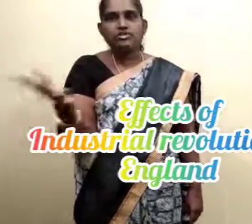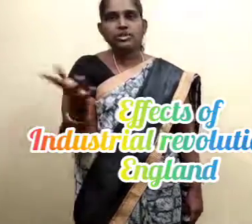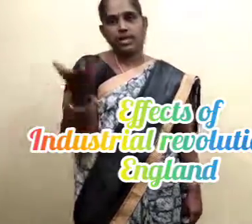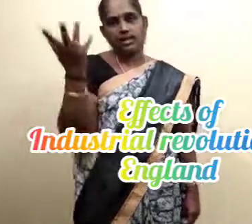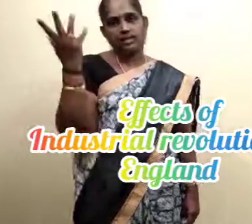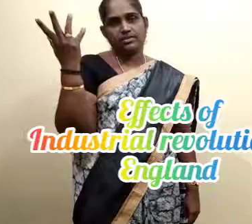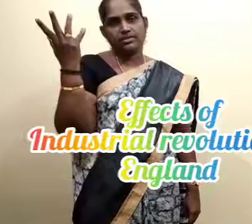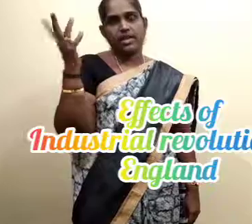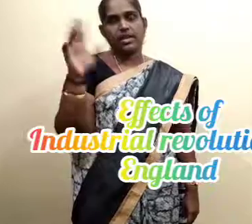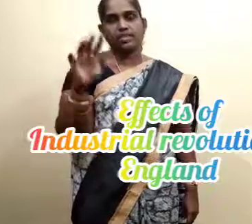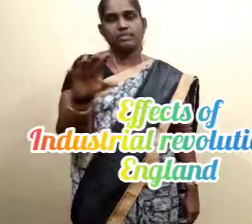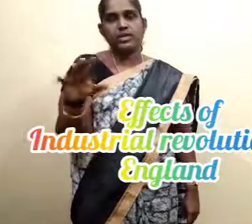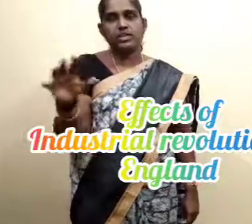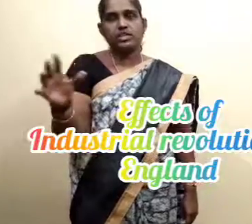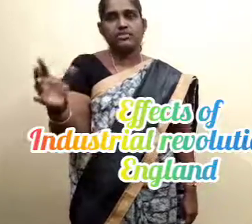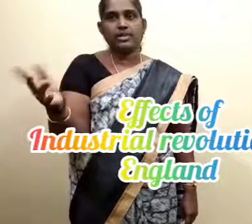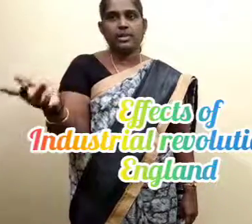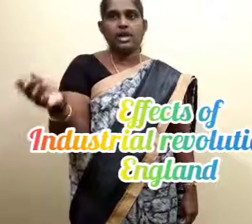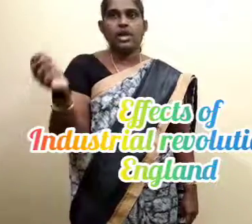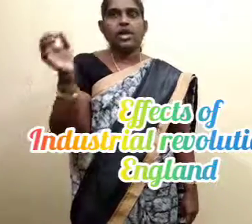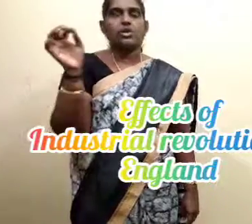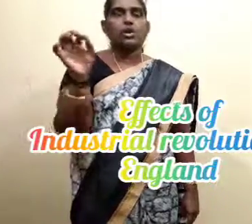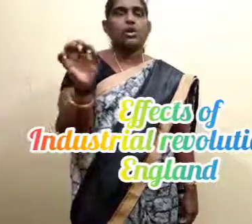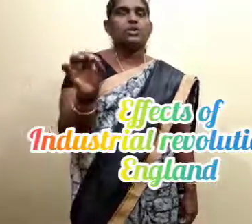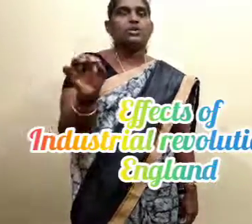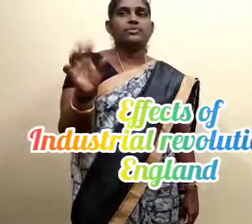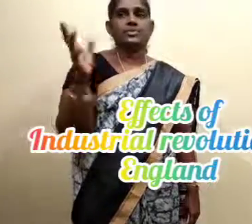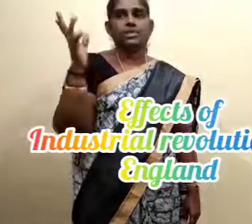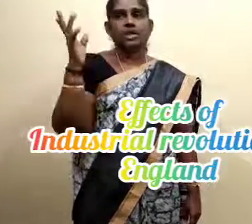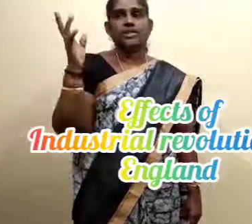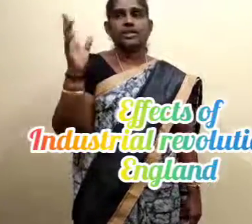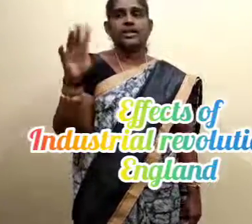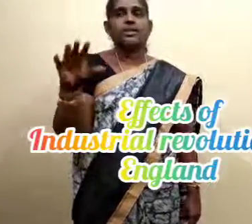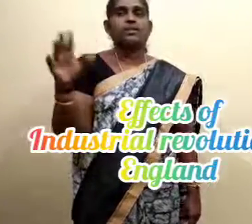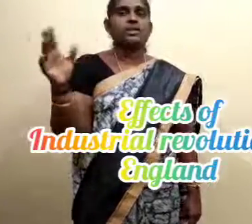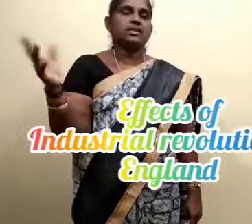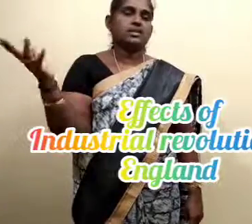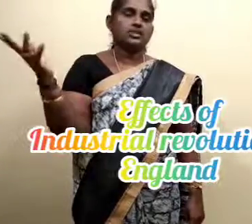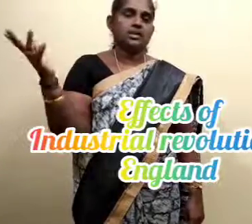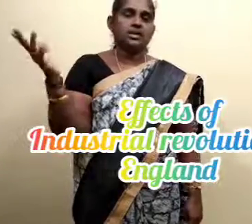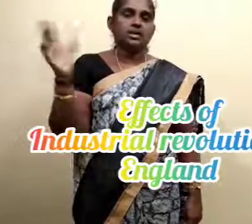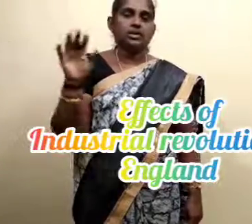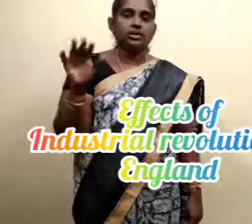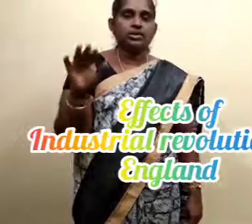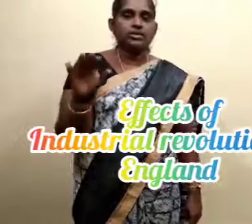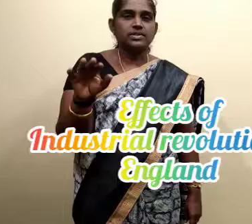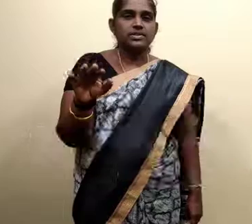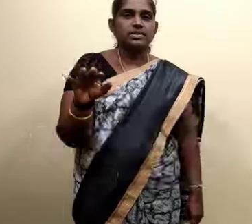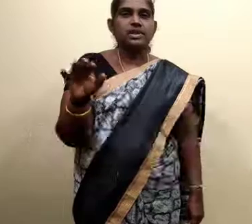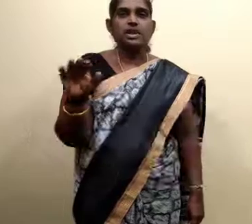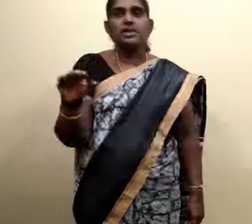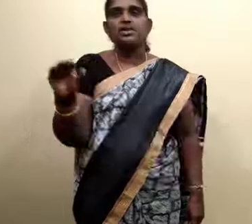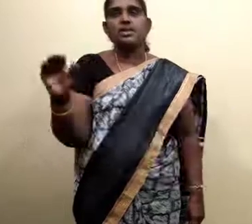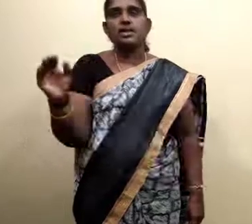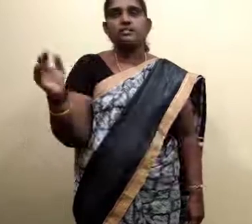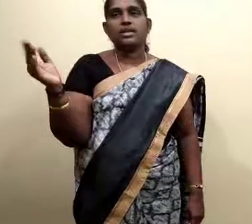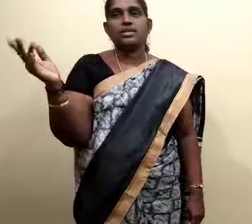of trade. Okay, expansion of trade. Growth of cities and urbanization. Growth of cities and also